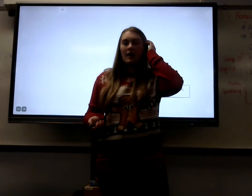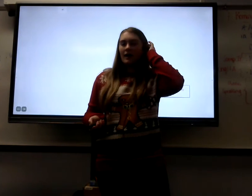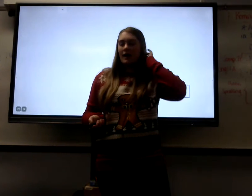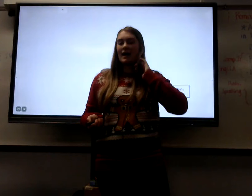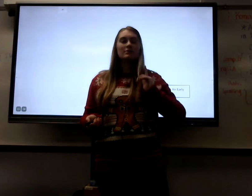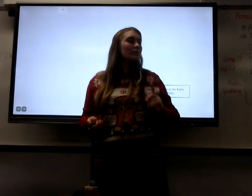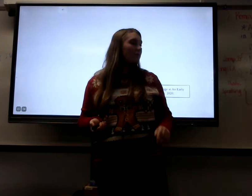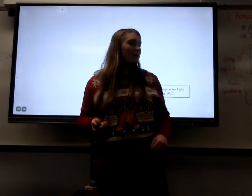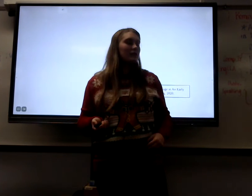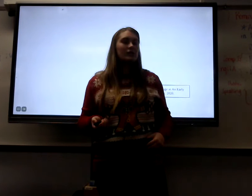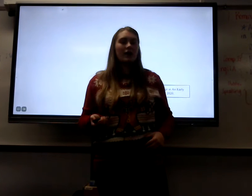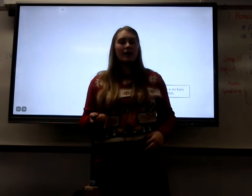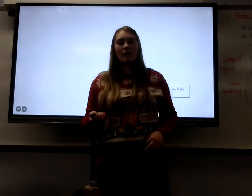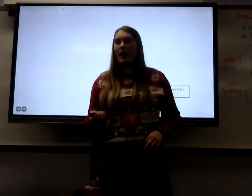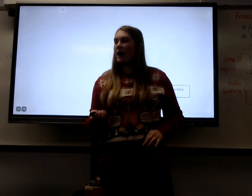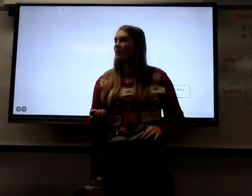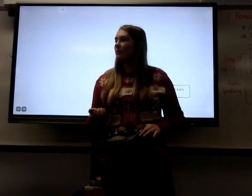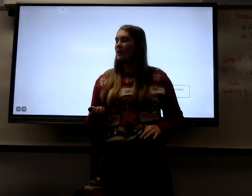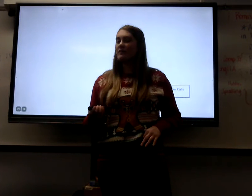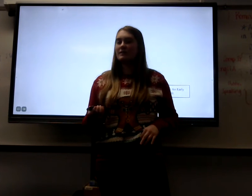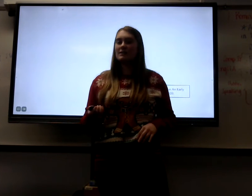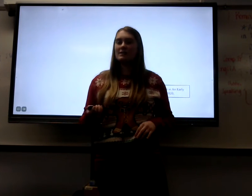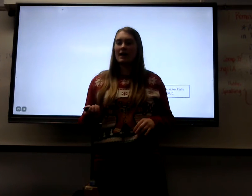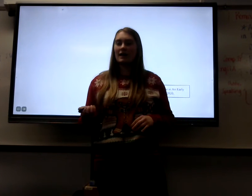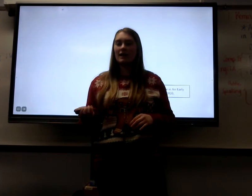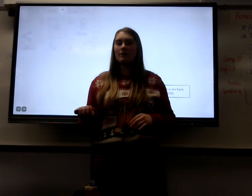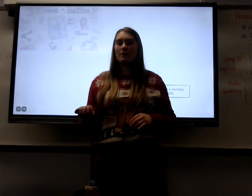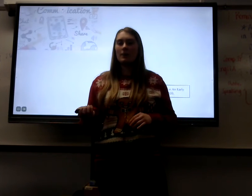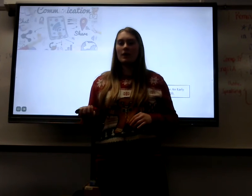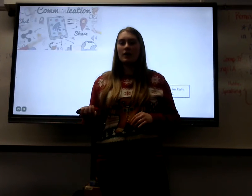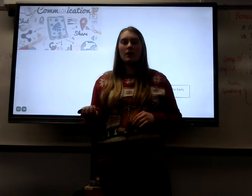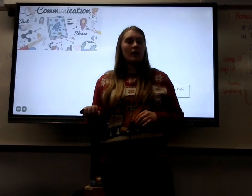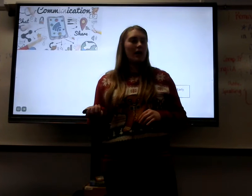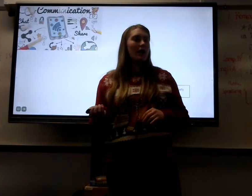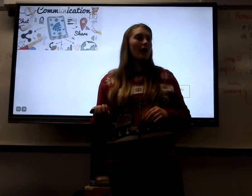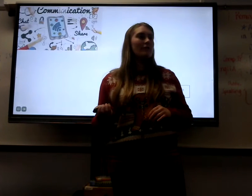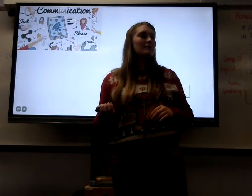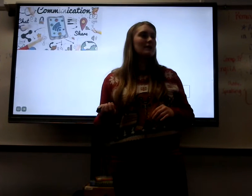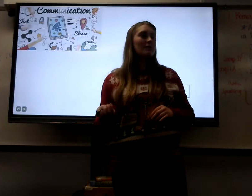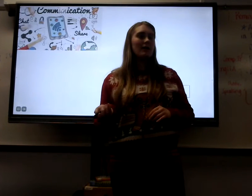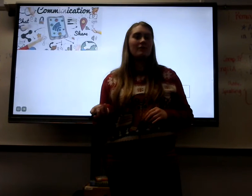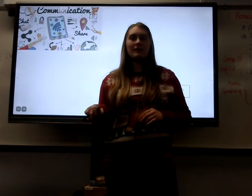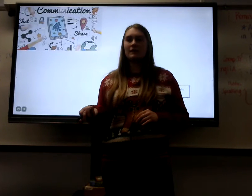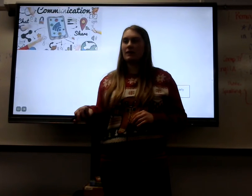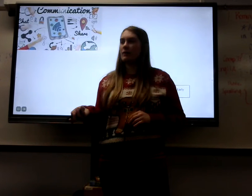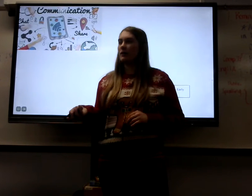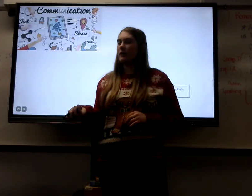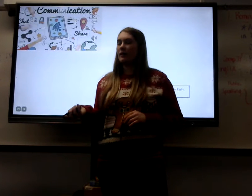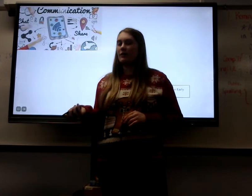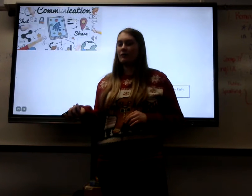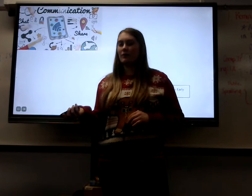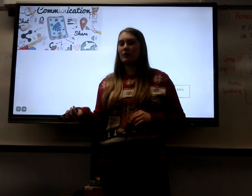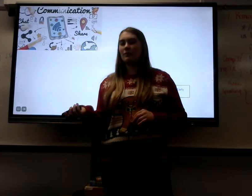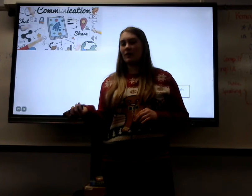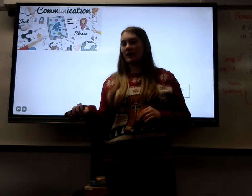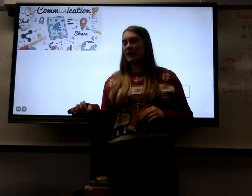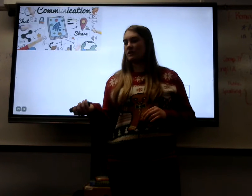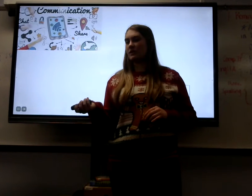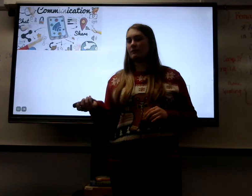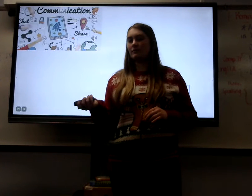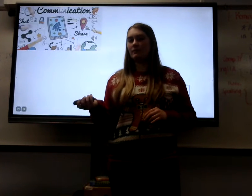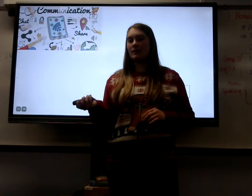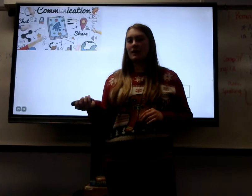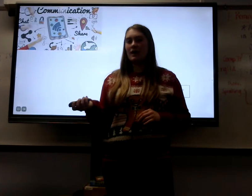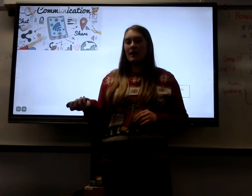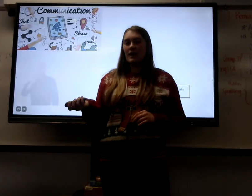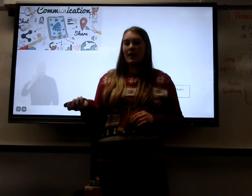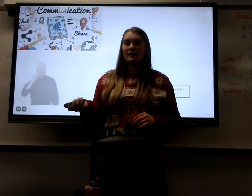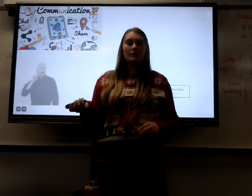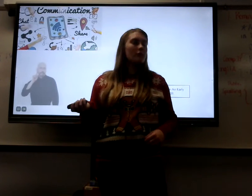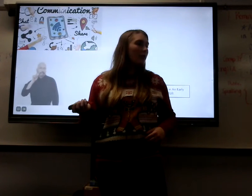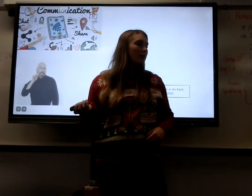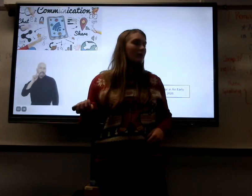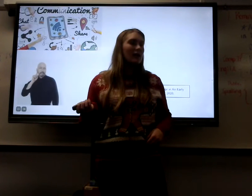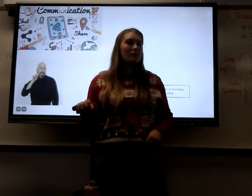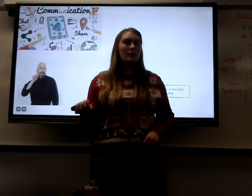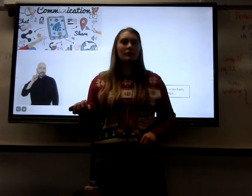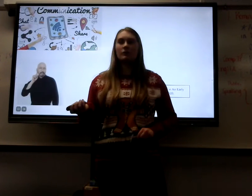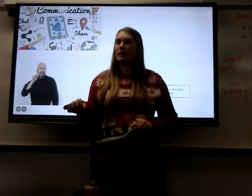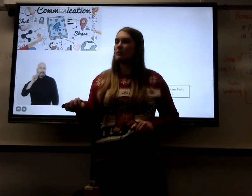As we move into talking about how it benefits society, it obviously benefits for communication. It's important for deaf people to be